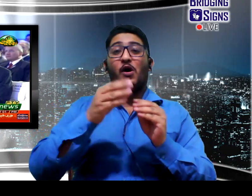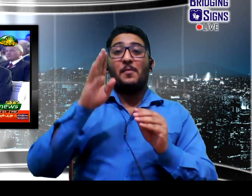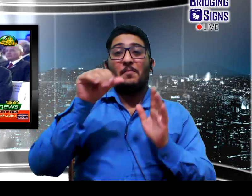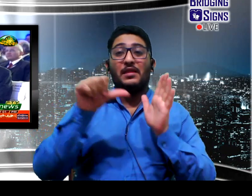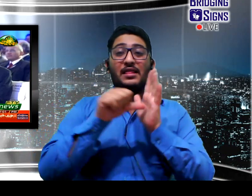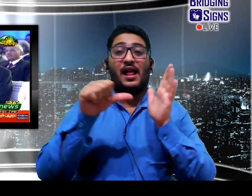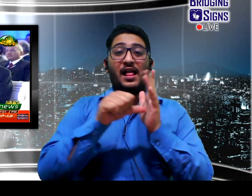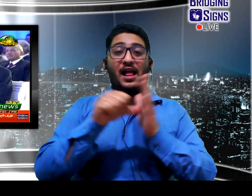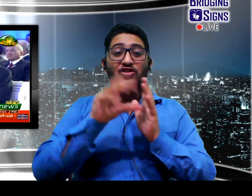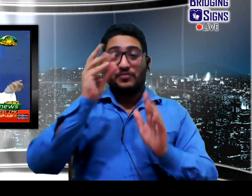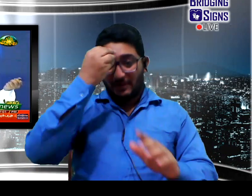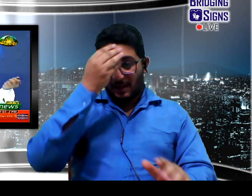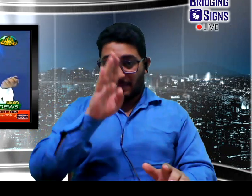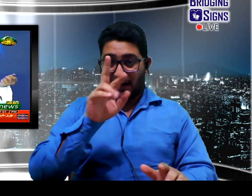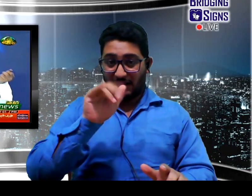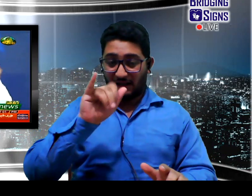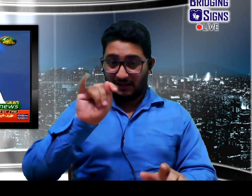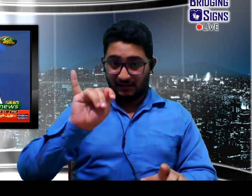High Commission,